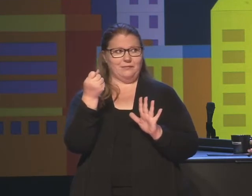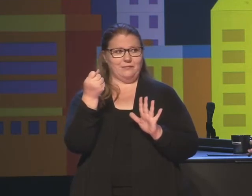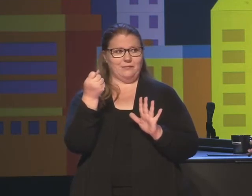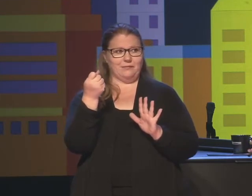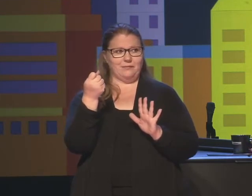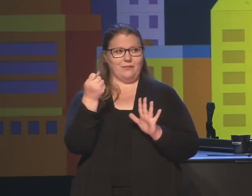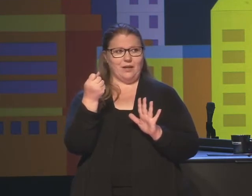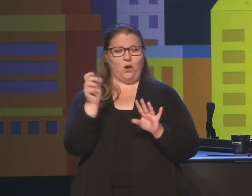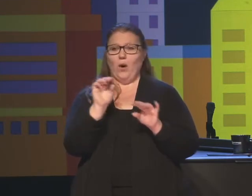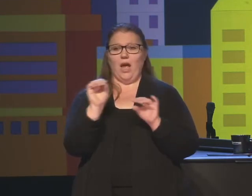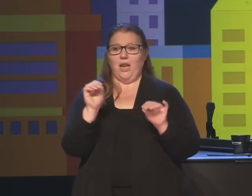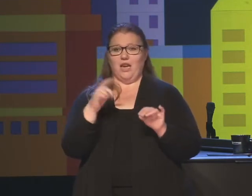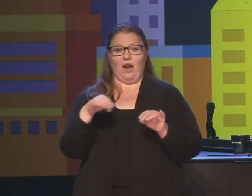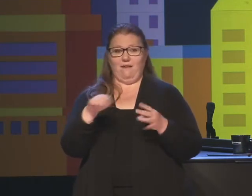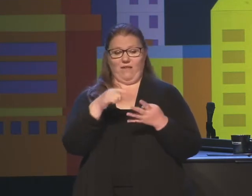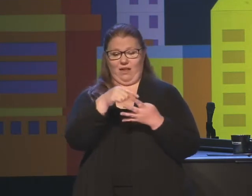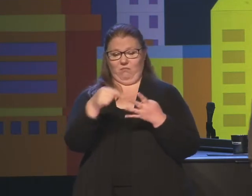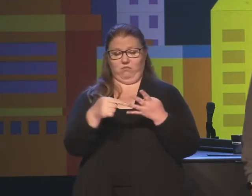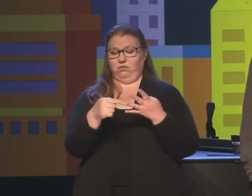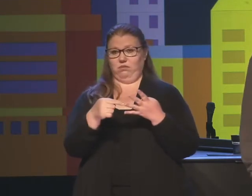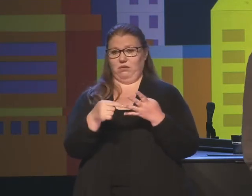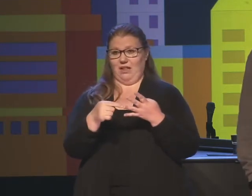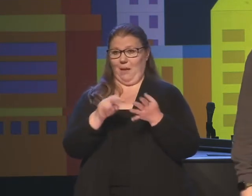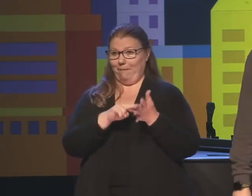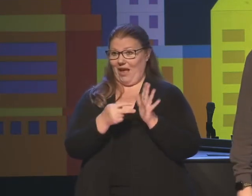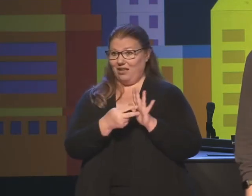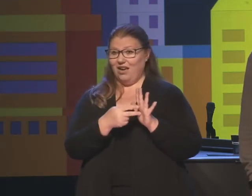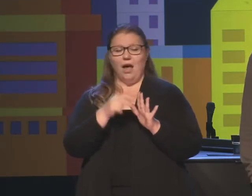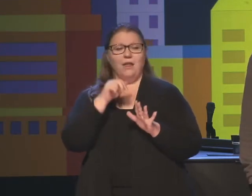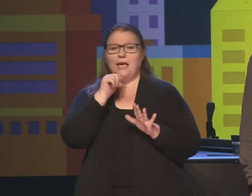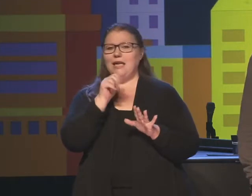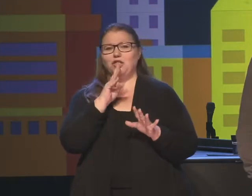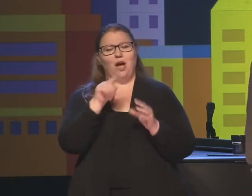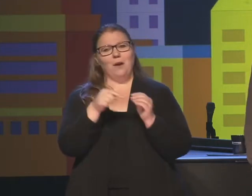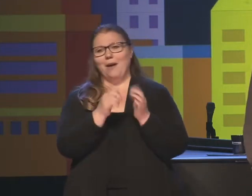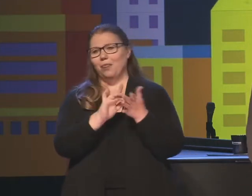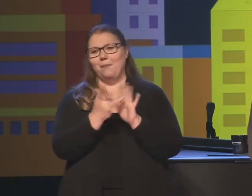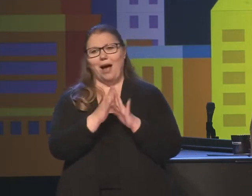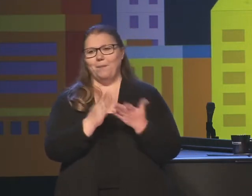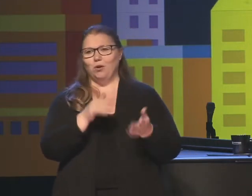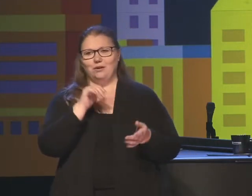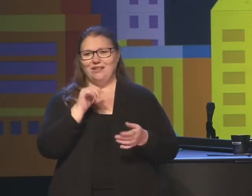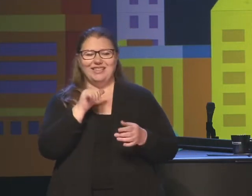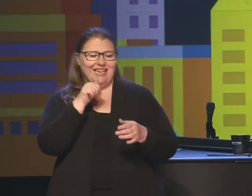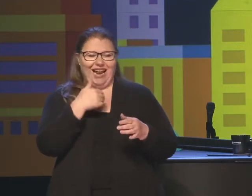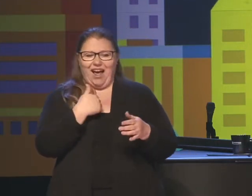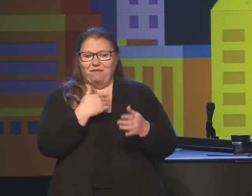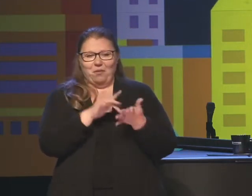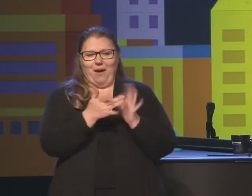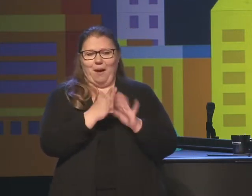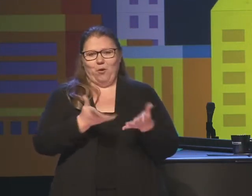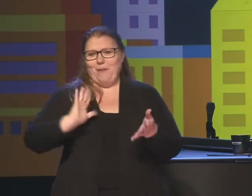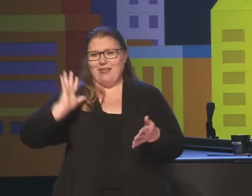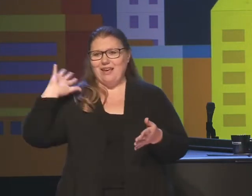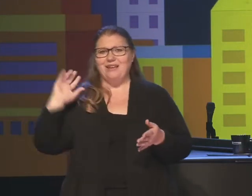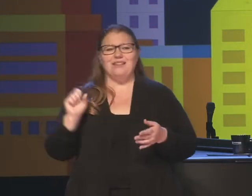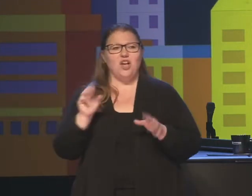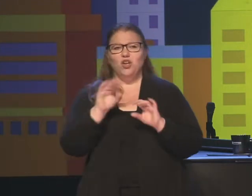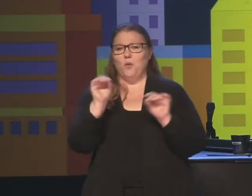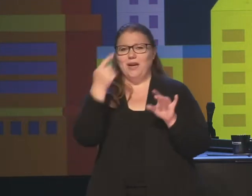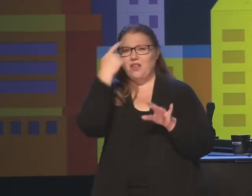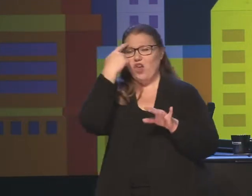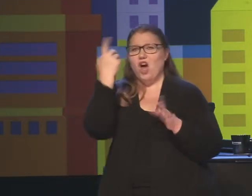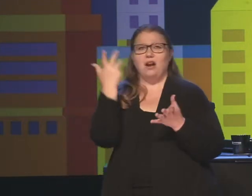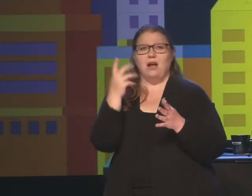What none of them meant was the Bible, okay? Didn't exist back then, right? So let's just be sure. Nobody thought,